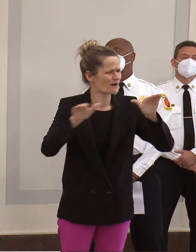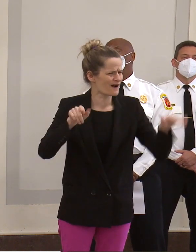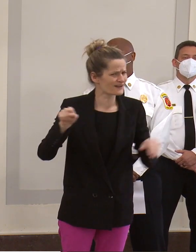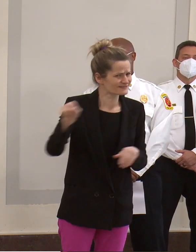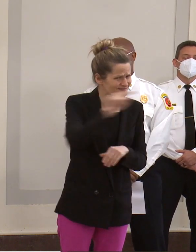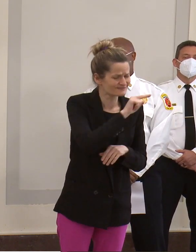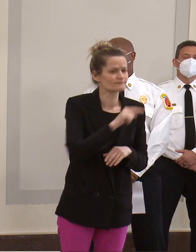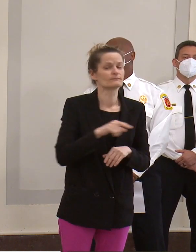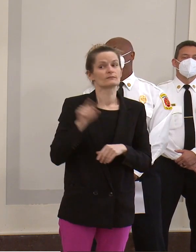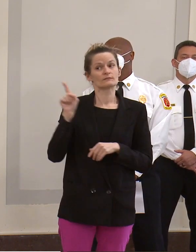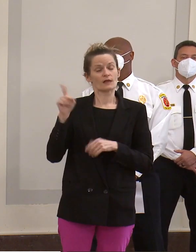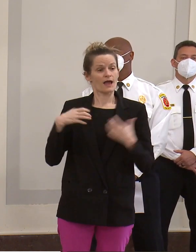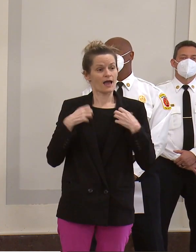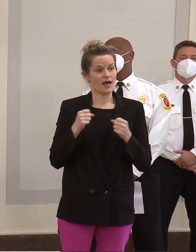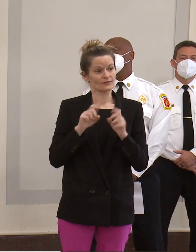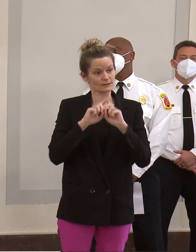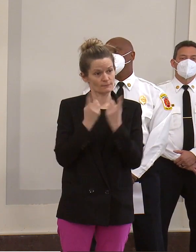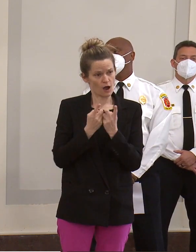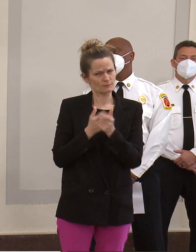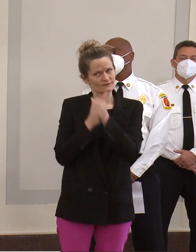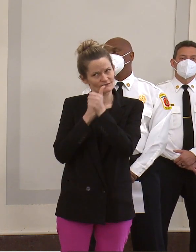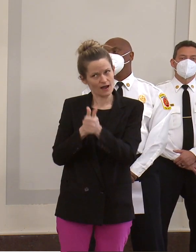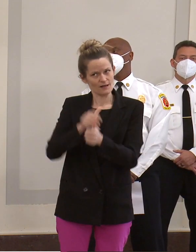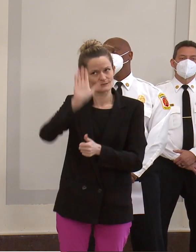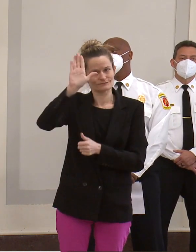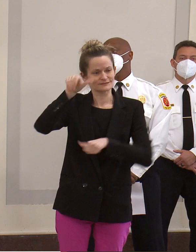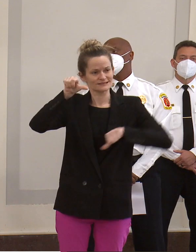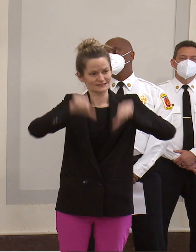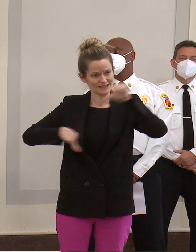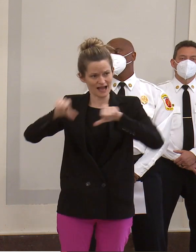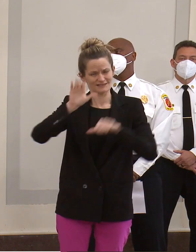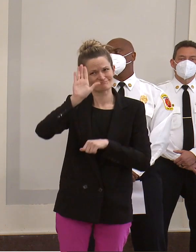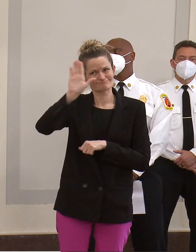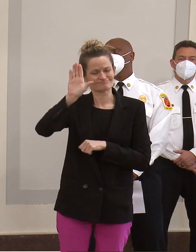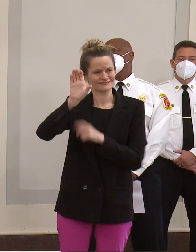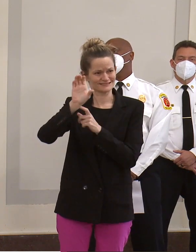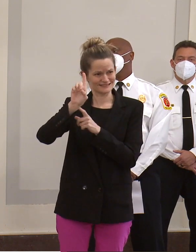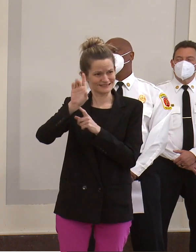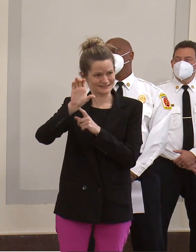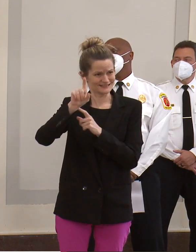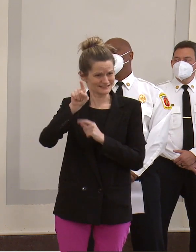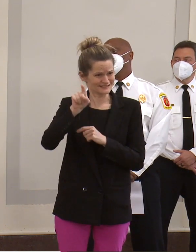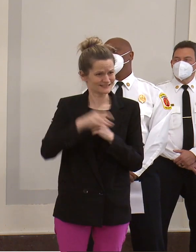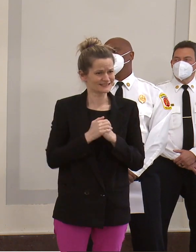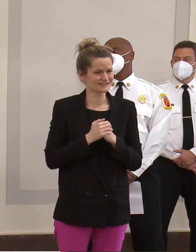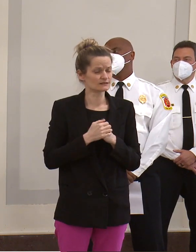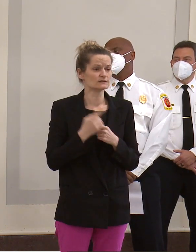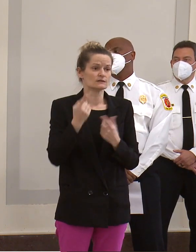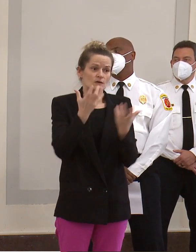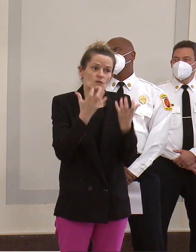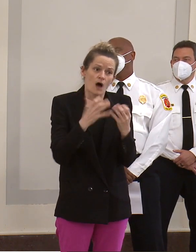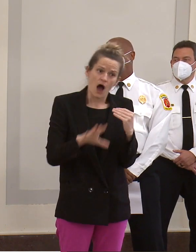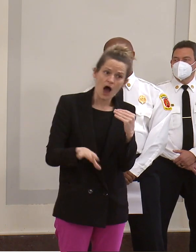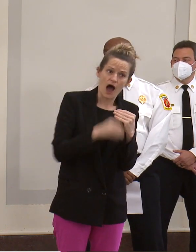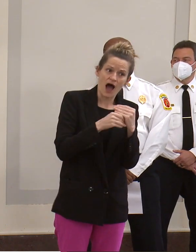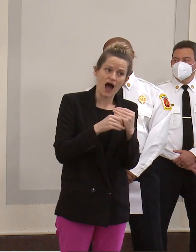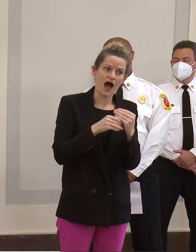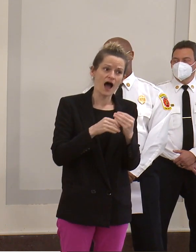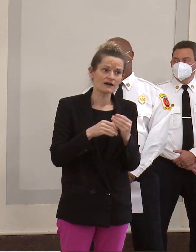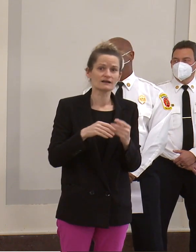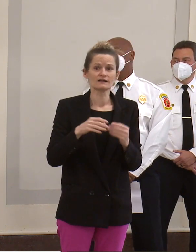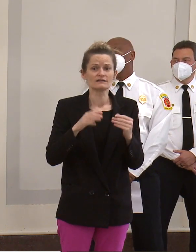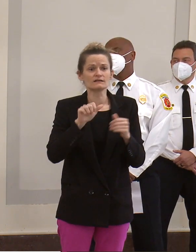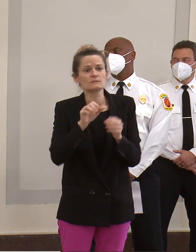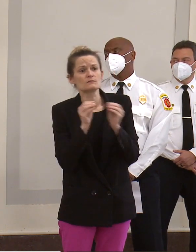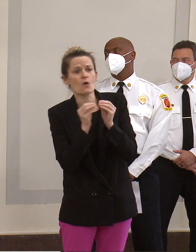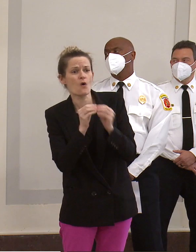and direction of the FDA and CDC. Currently, an additional COVID-19 dose for the general public, including older adults,